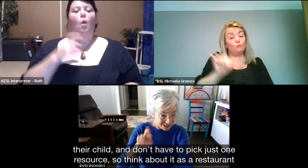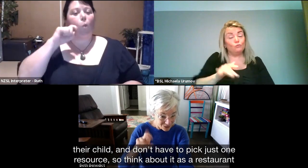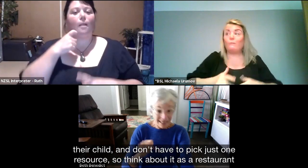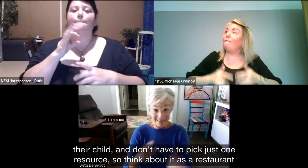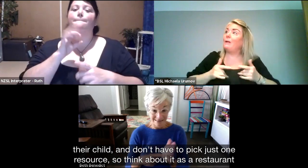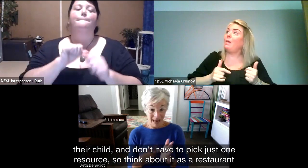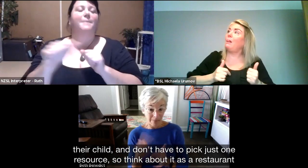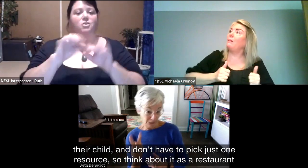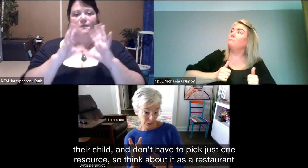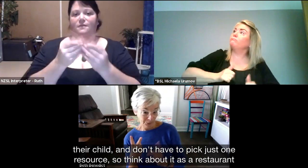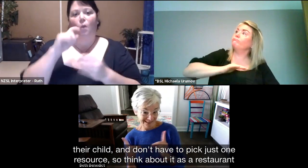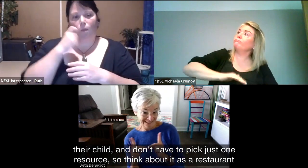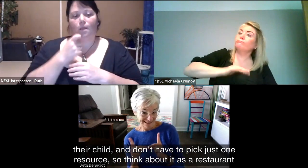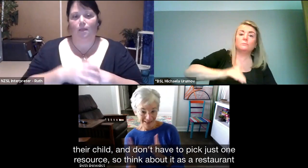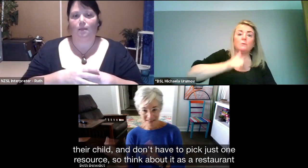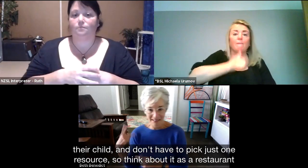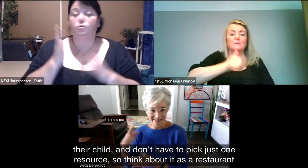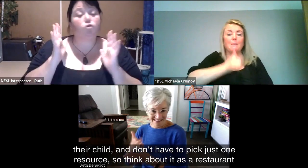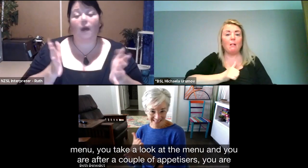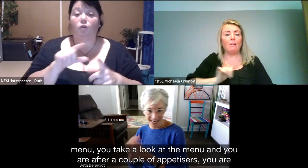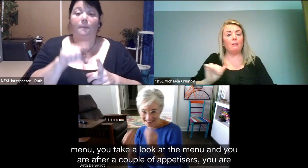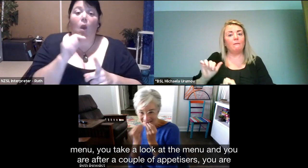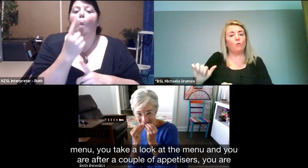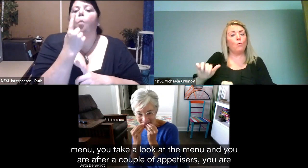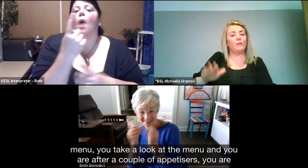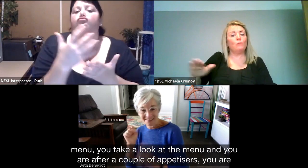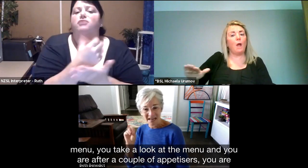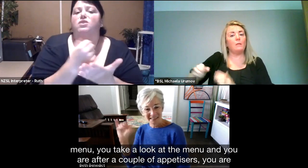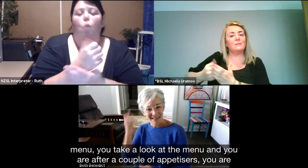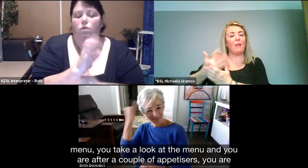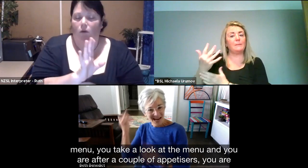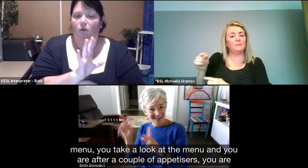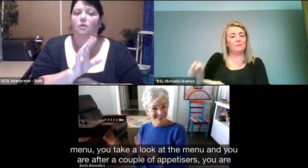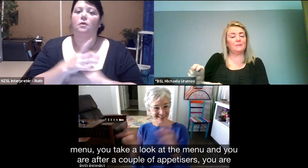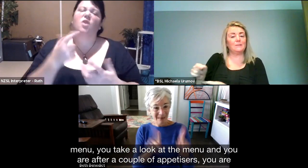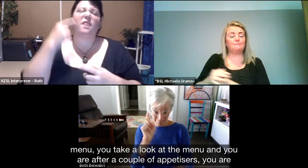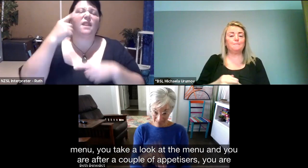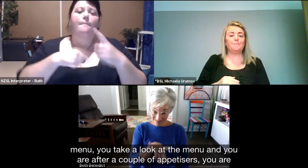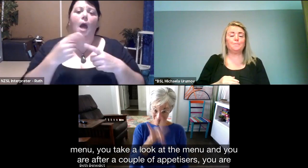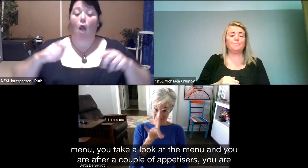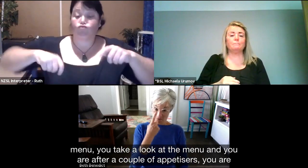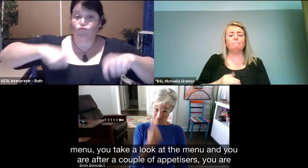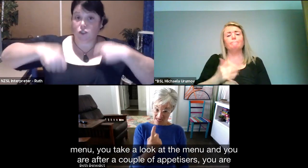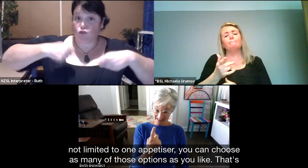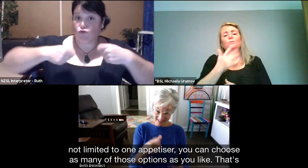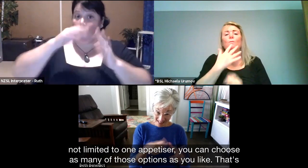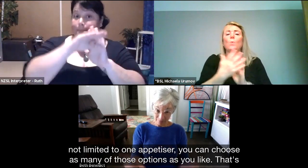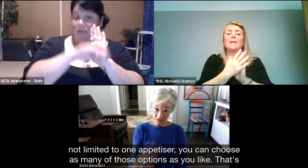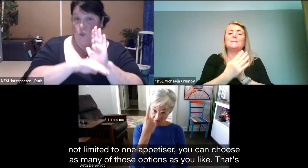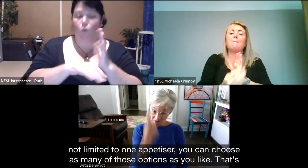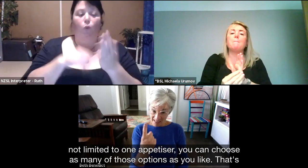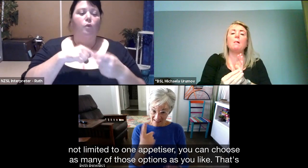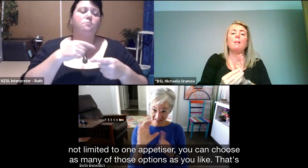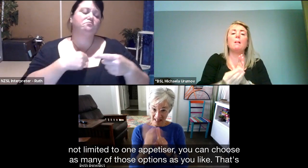just one resource. So think about it as a restaurant menu. You take a look at the menu and you're after a couple of appetizers. You're not